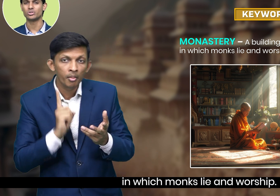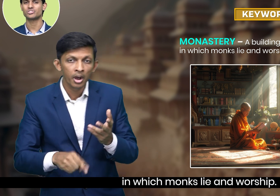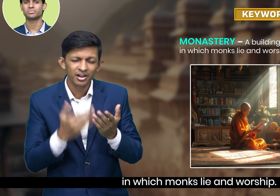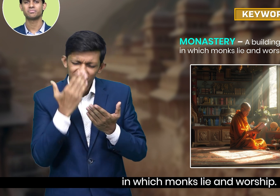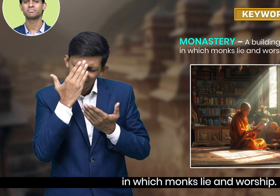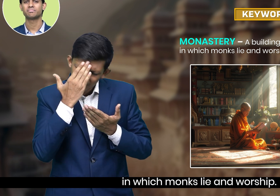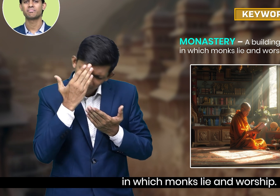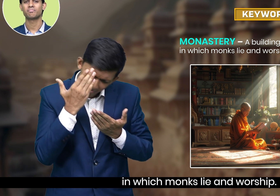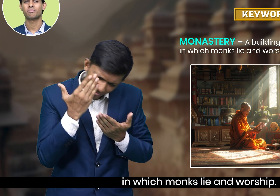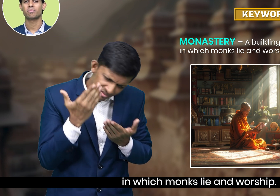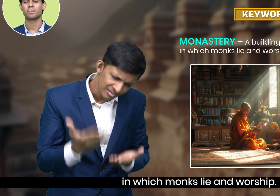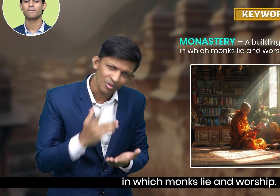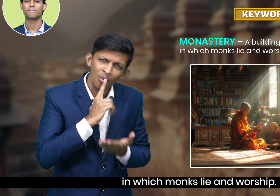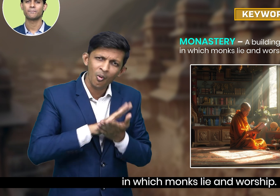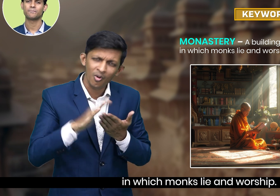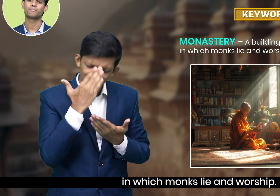and worship.